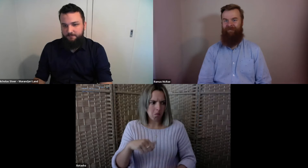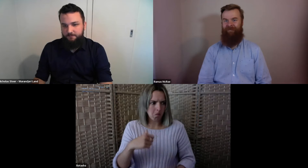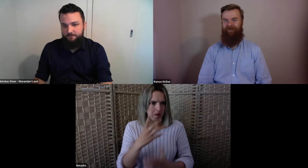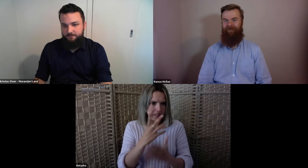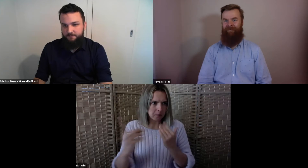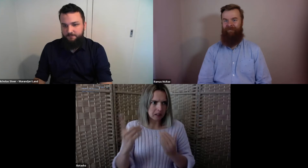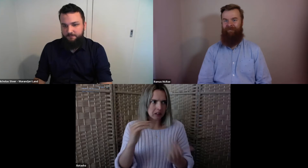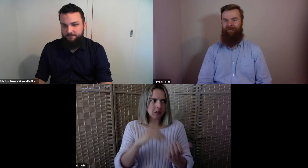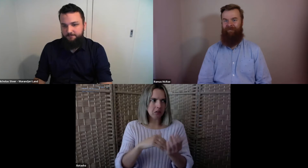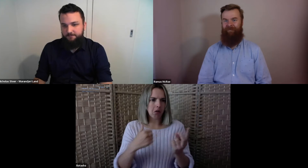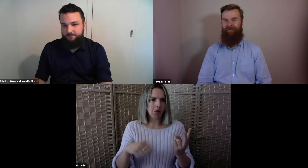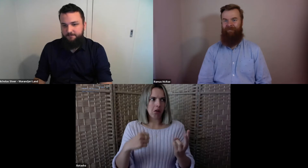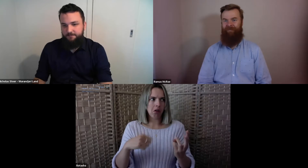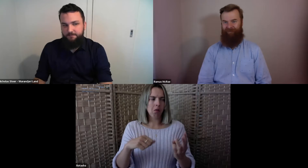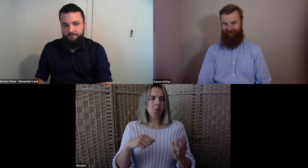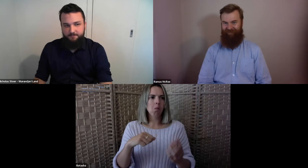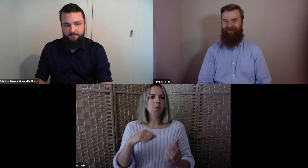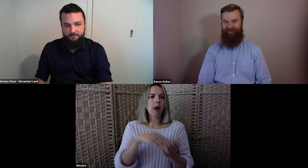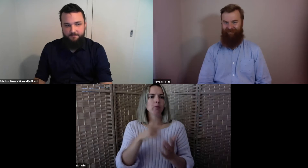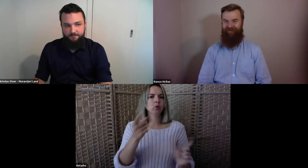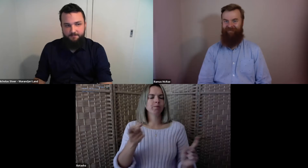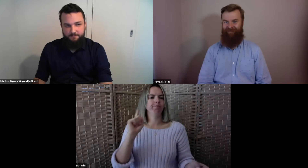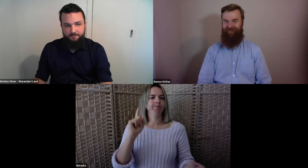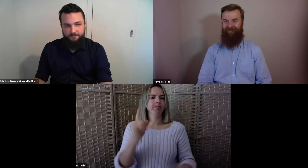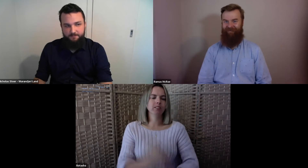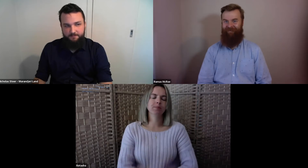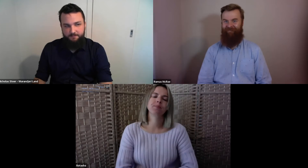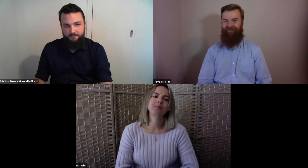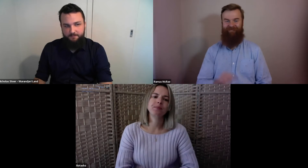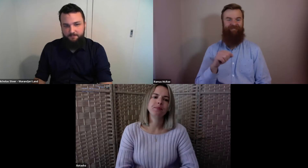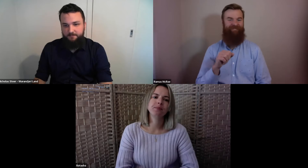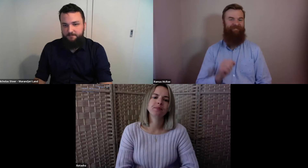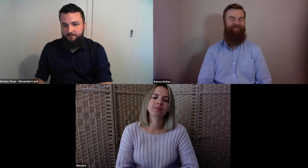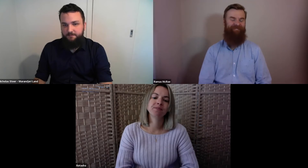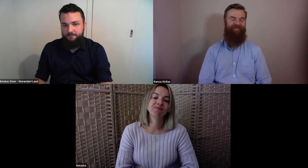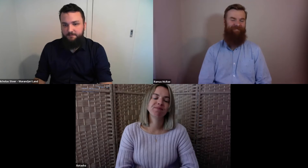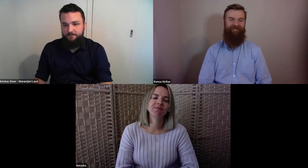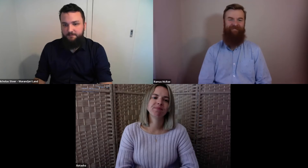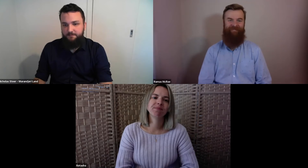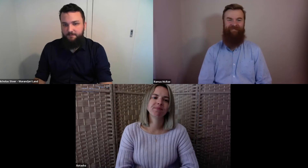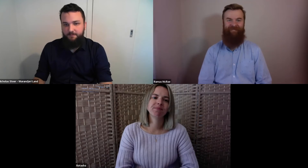attitude. And it's about showing people that I can also do the tasks that they want me to do.